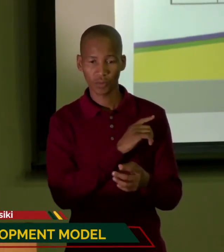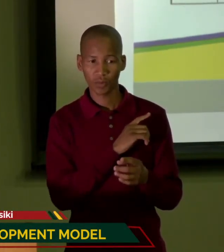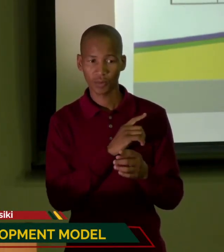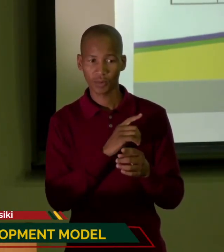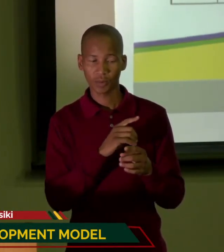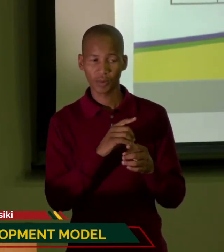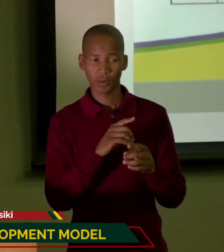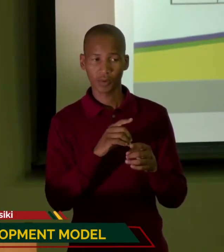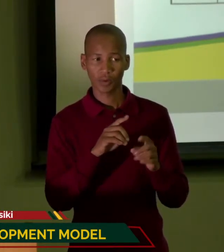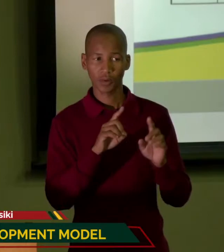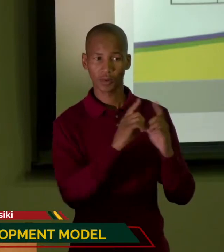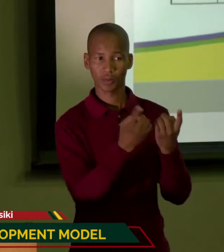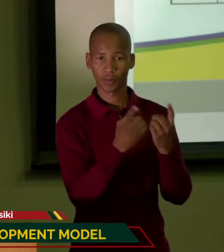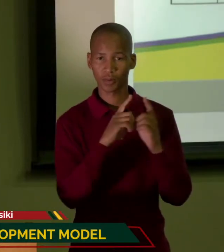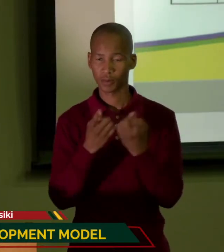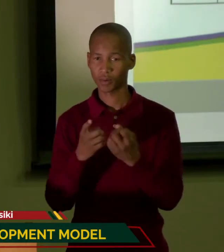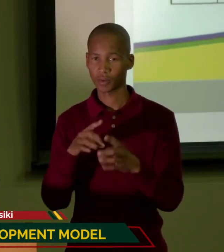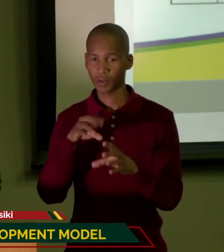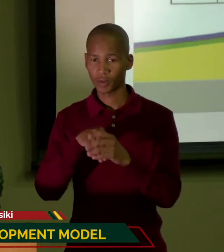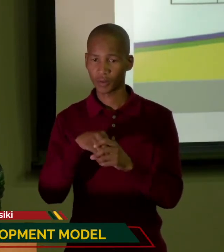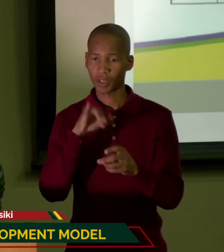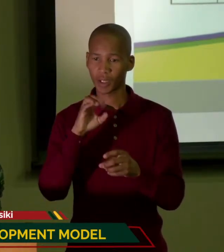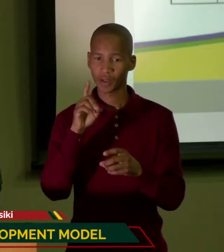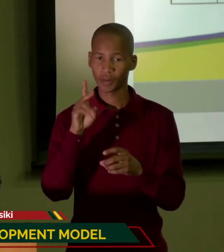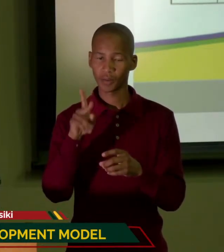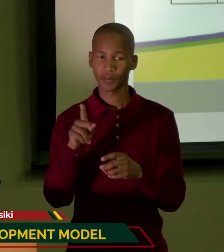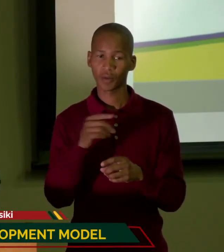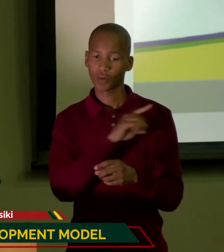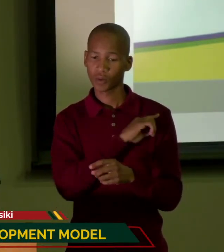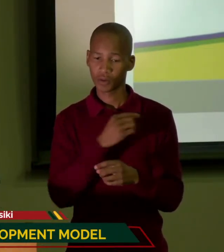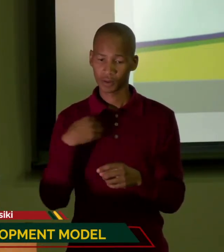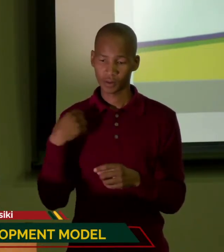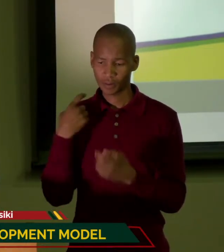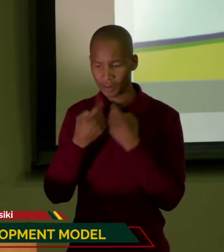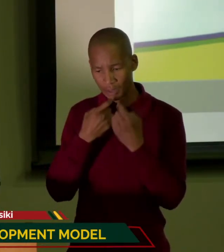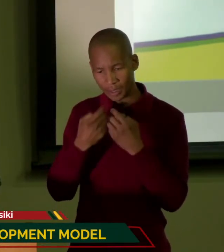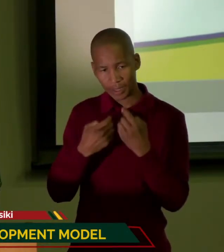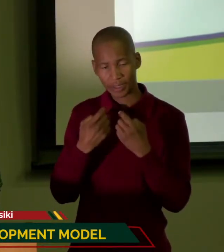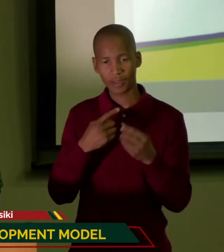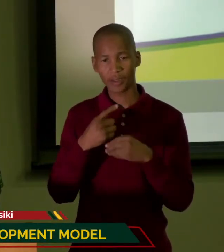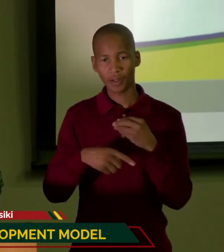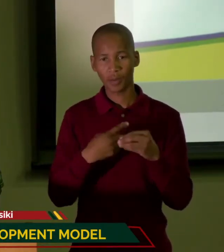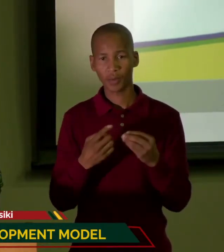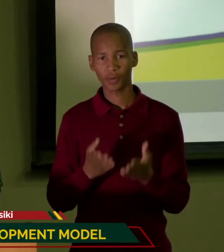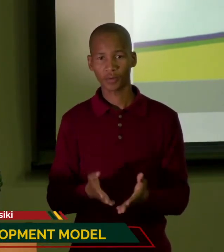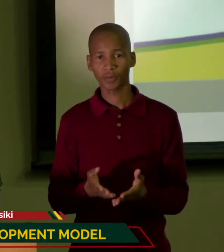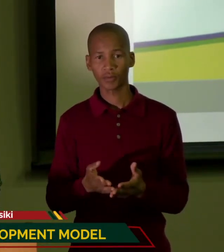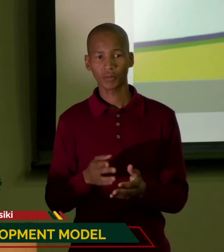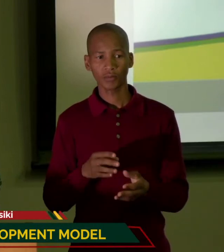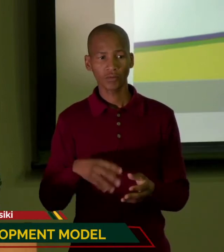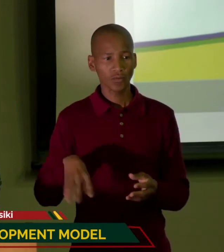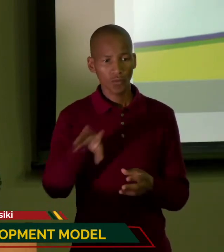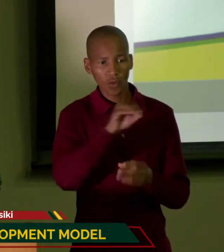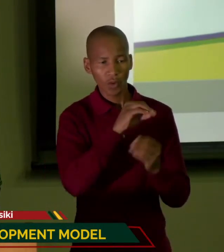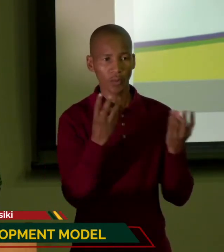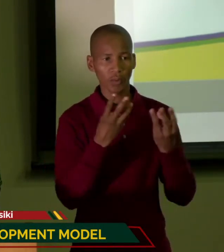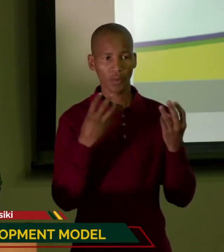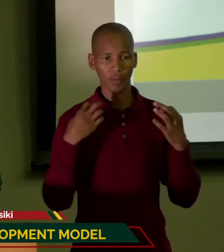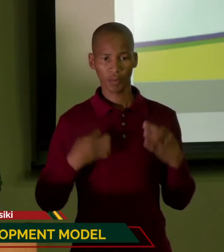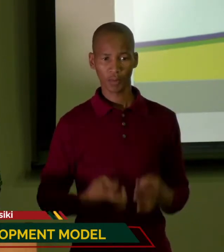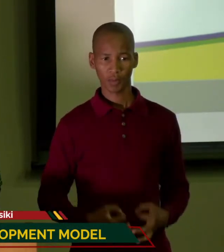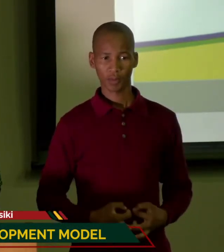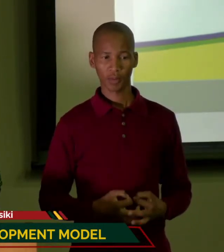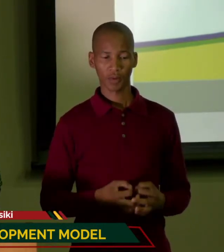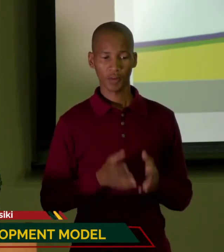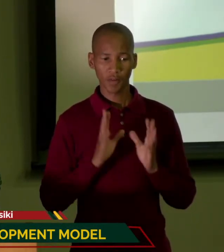the involvement of IDPs. Yona nto kasikhala ngayo. Wonke umntu okhe wangumeya mamanca ndikwazi ngoku